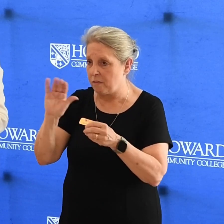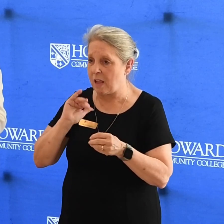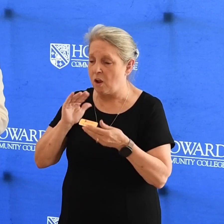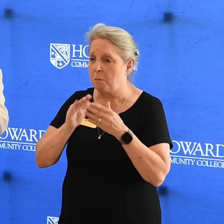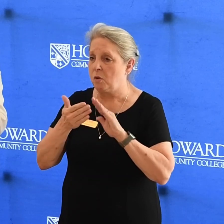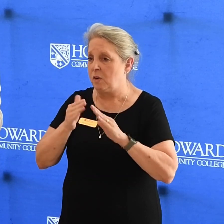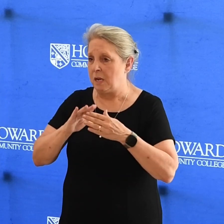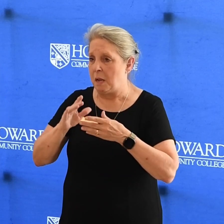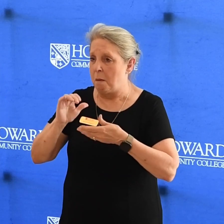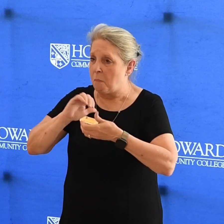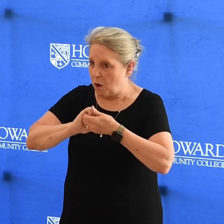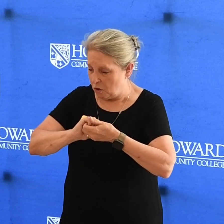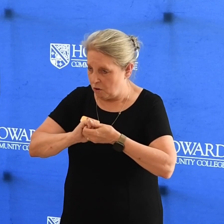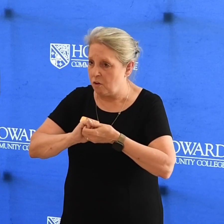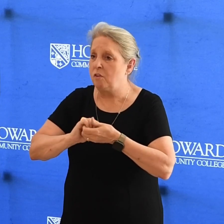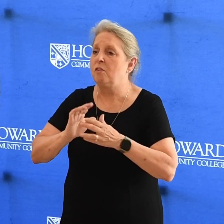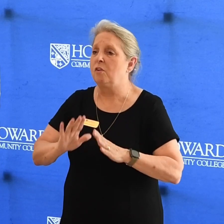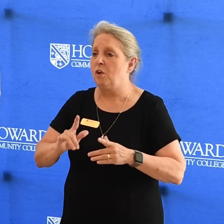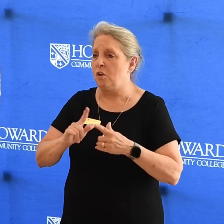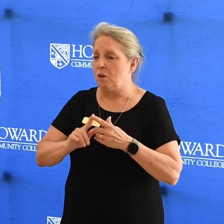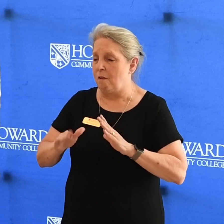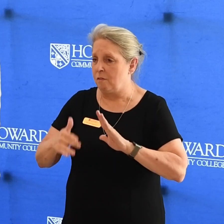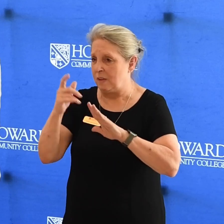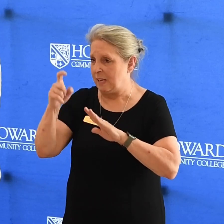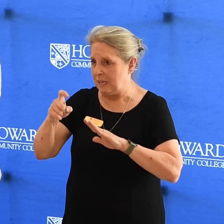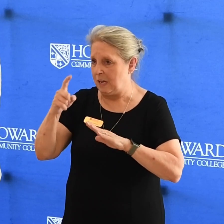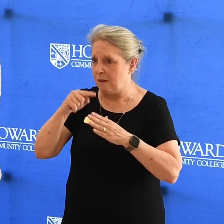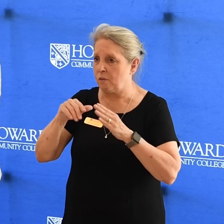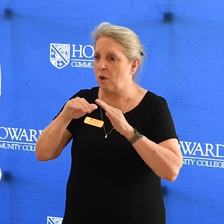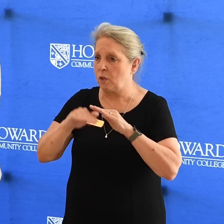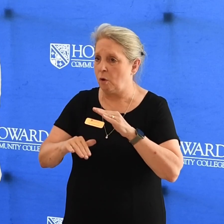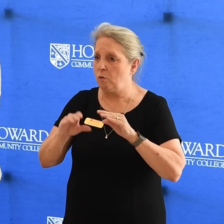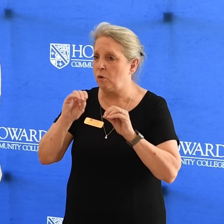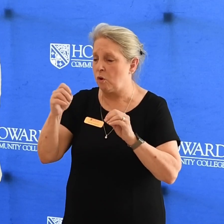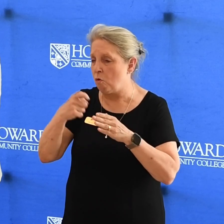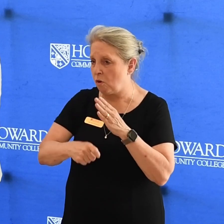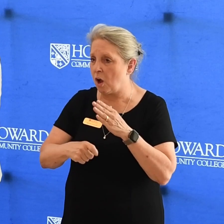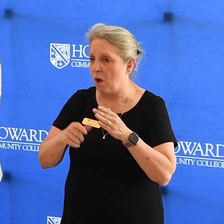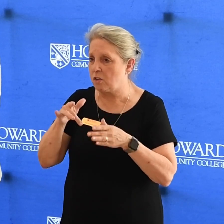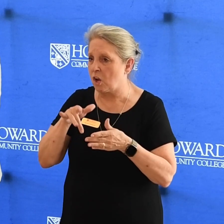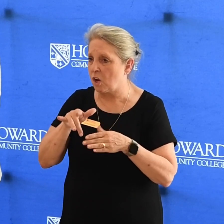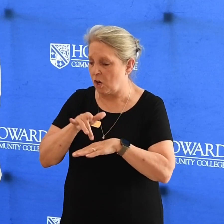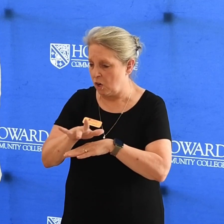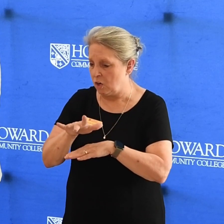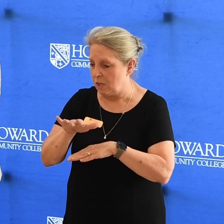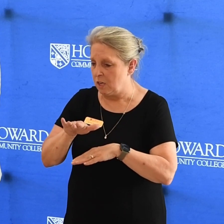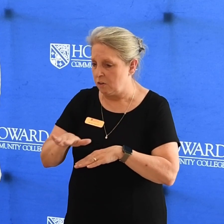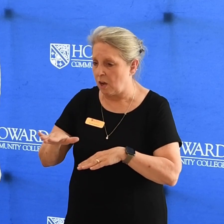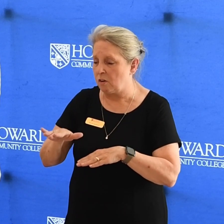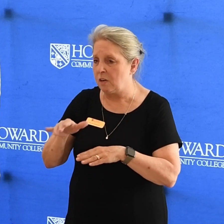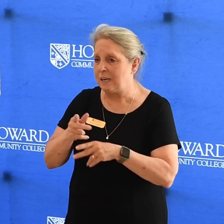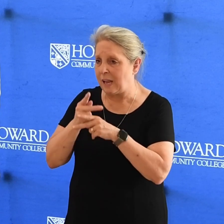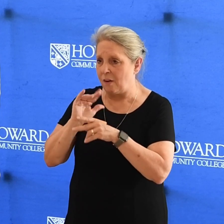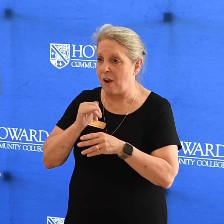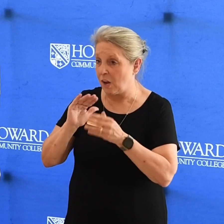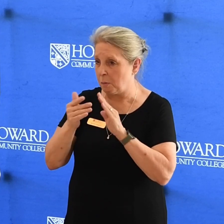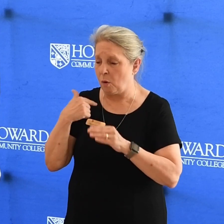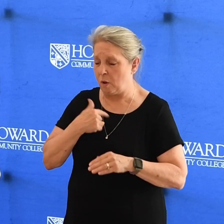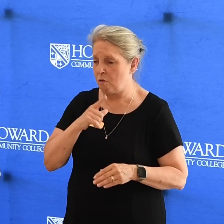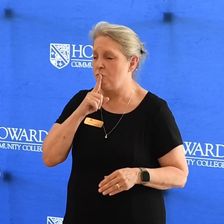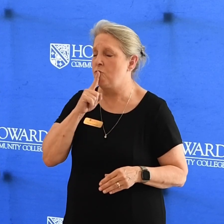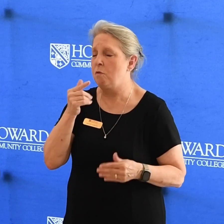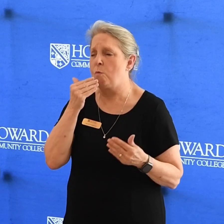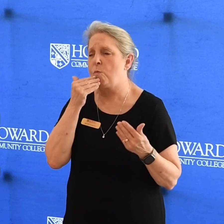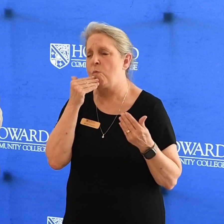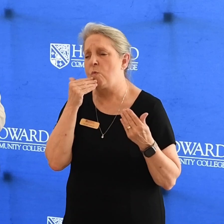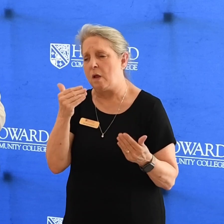community partners, to address the need for low to no cost early childhood care in our community. We are truly